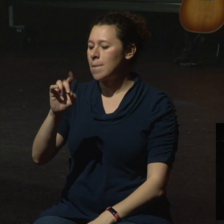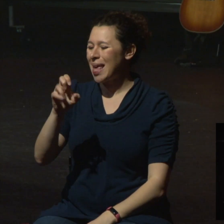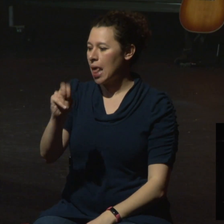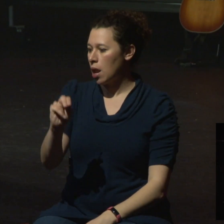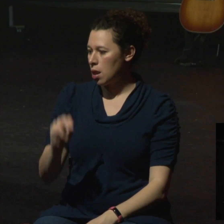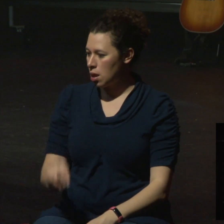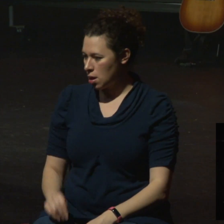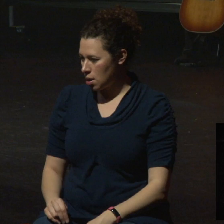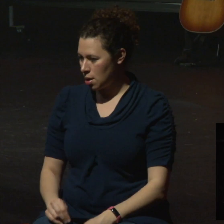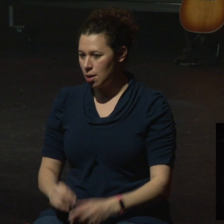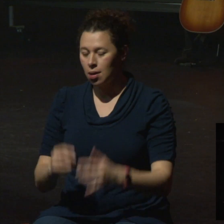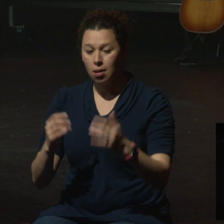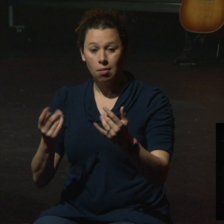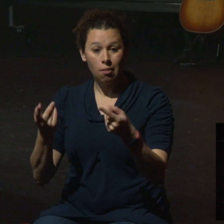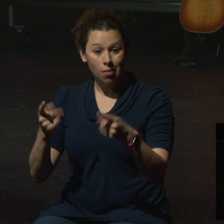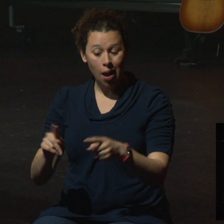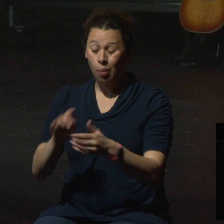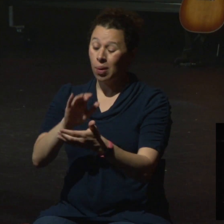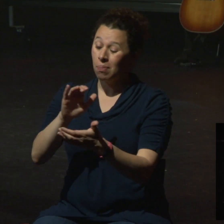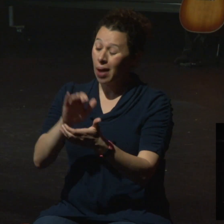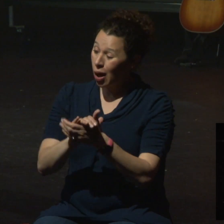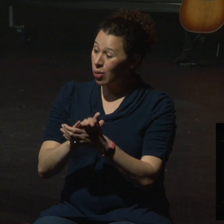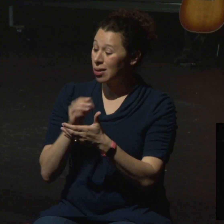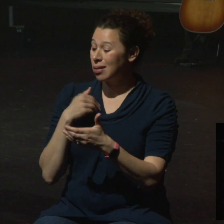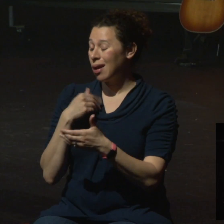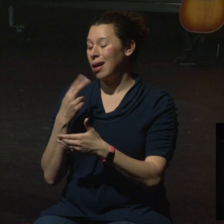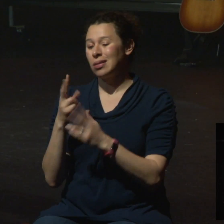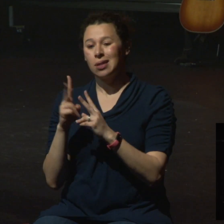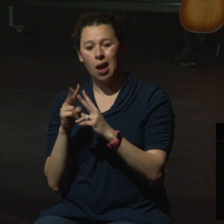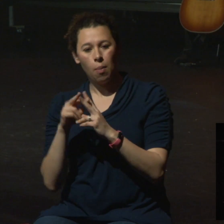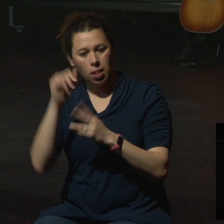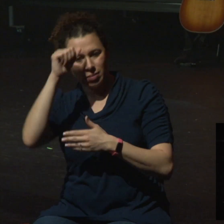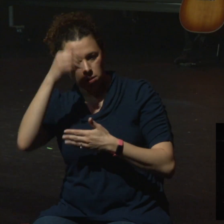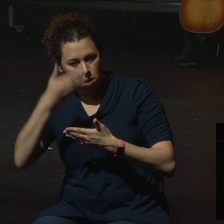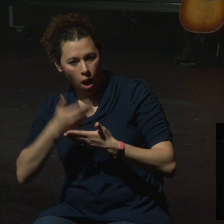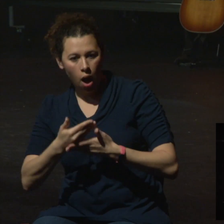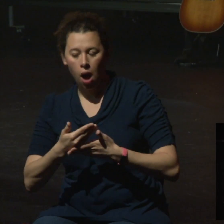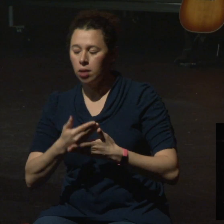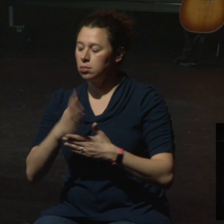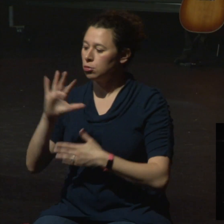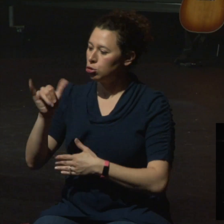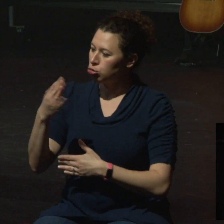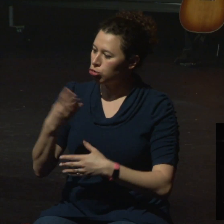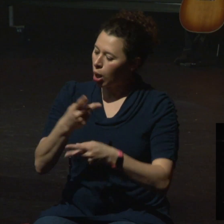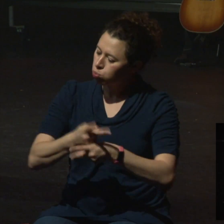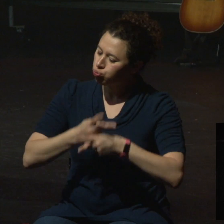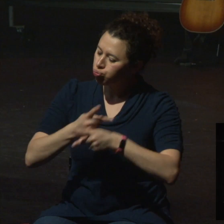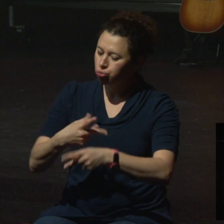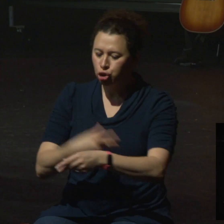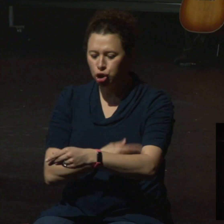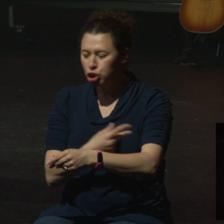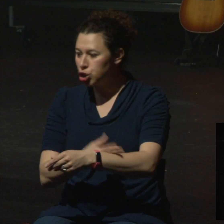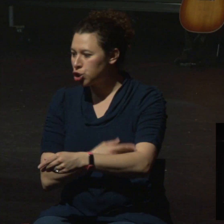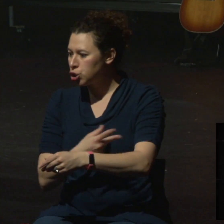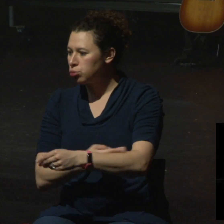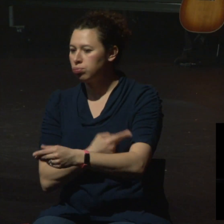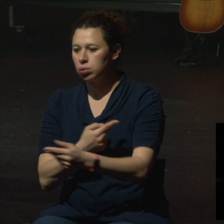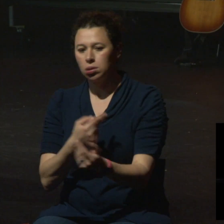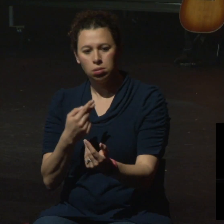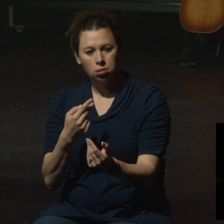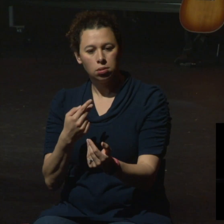he's married and has a couple of sons. Gets a job tending to the sheep belonging to his